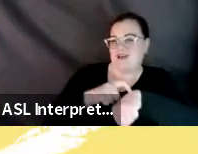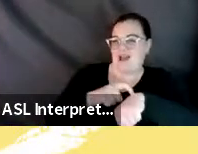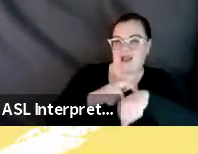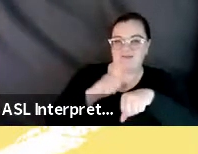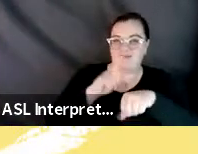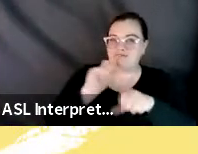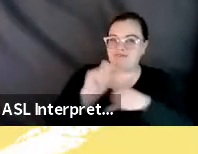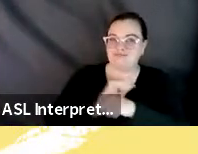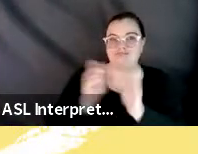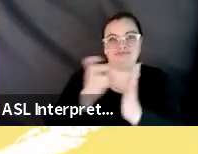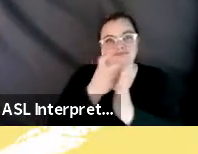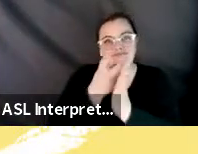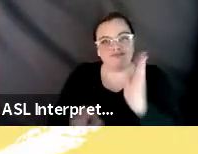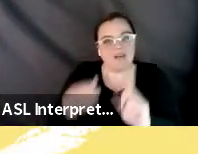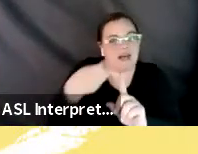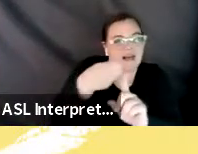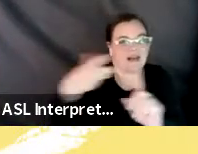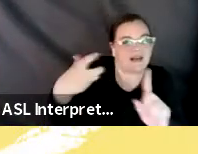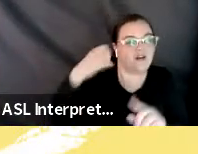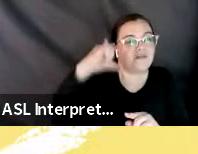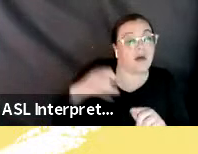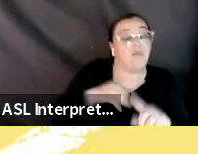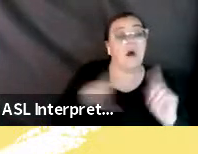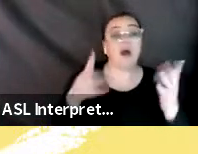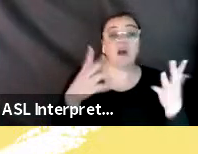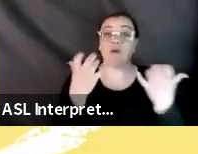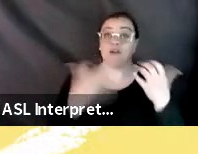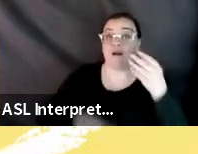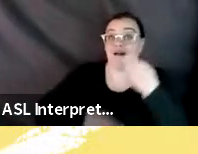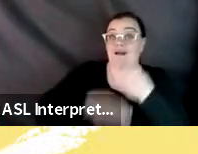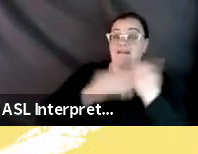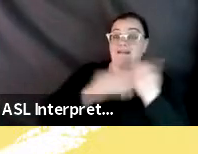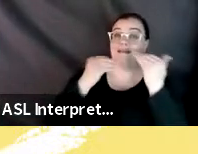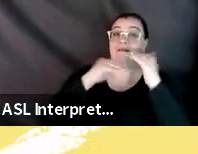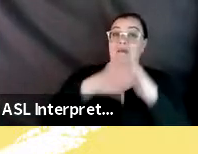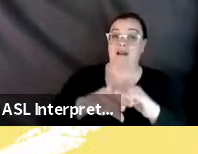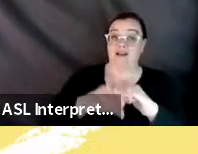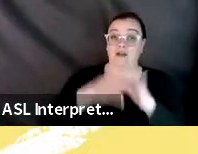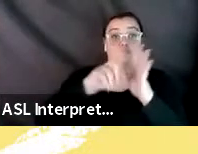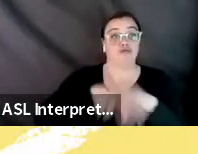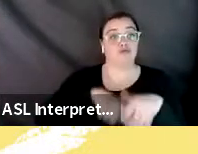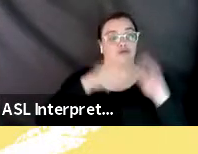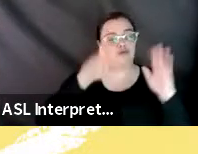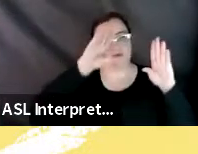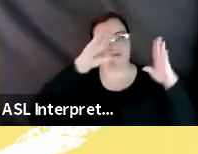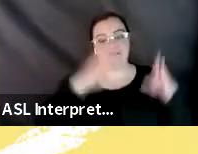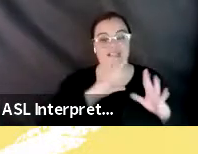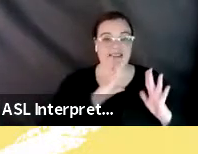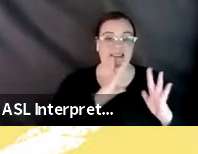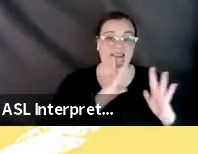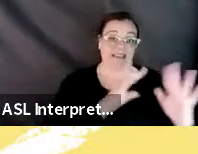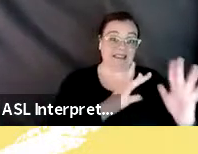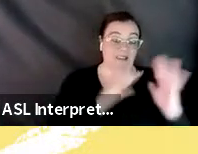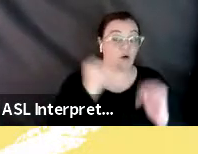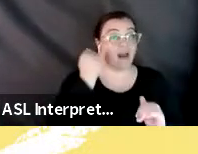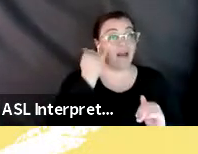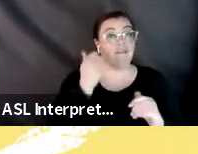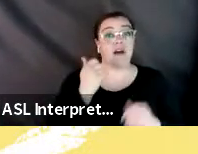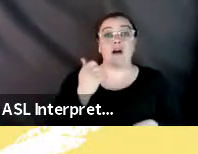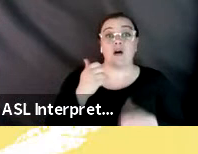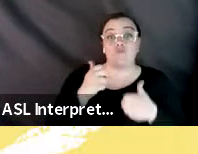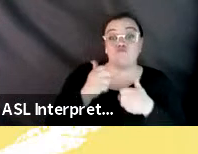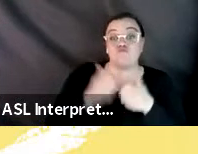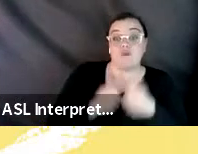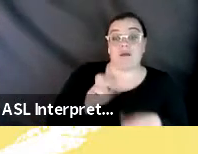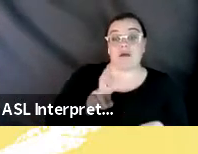get into the application of singing, if a problem vowel is ah, then you can go towards So you